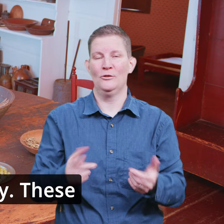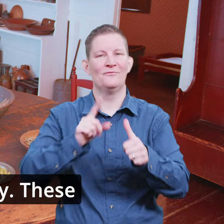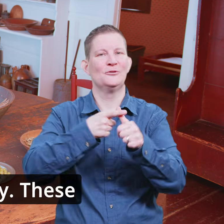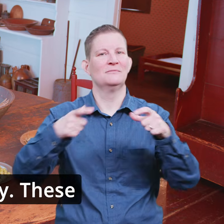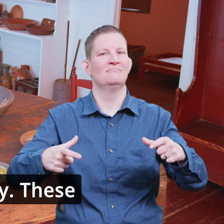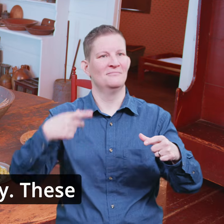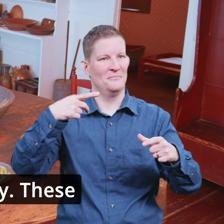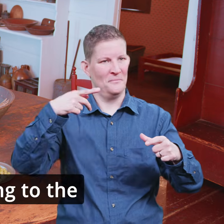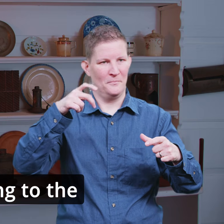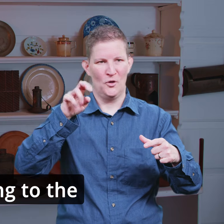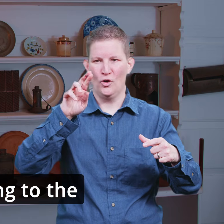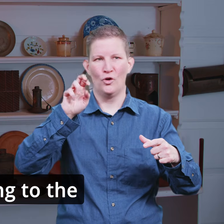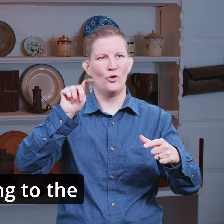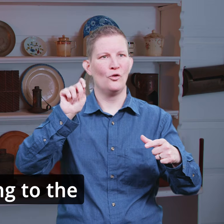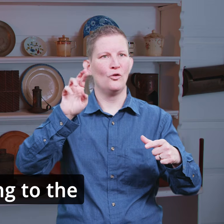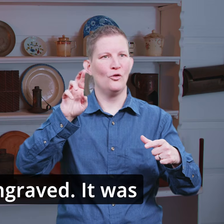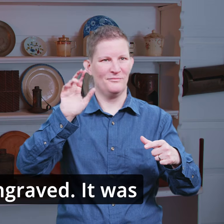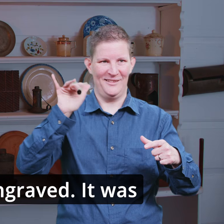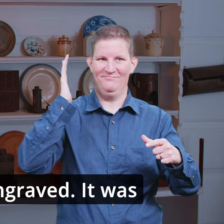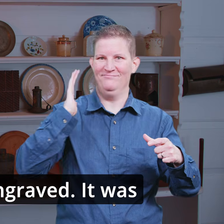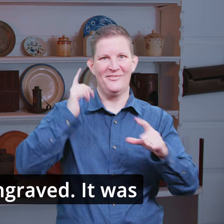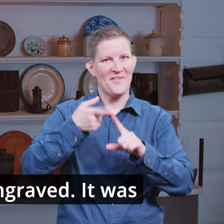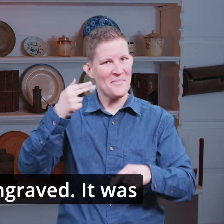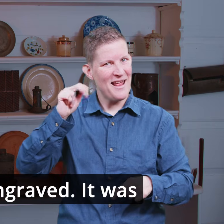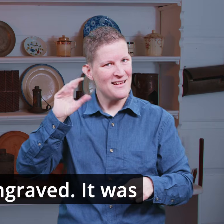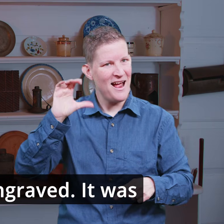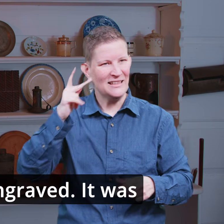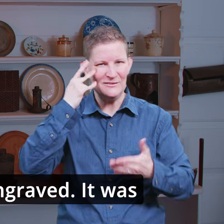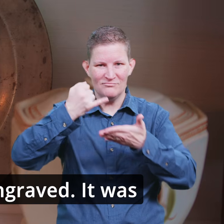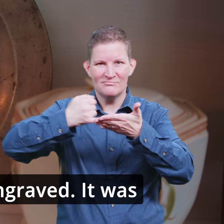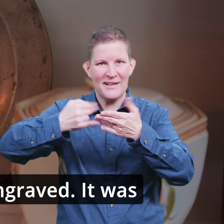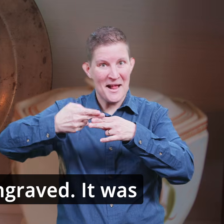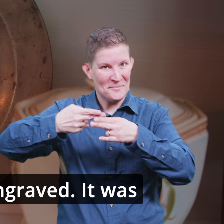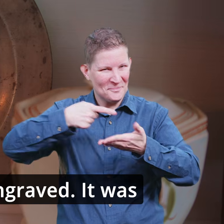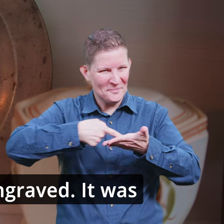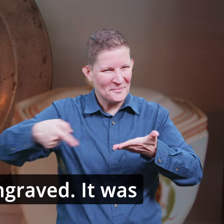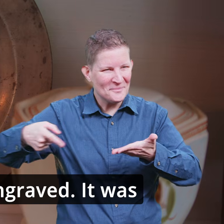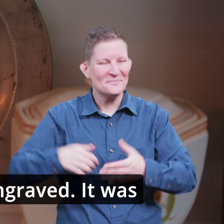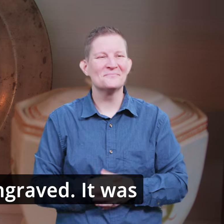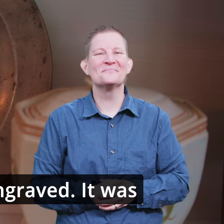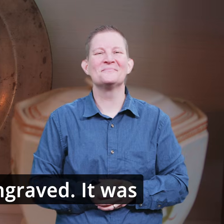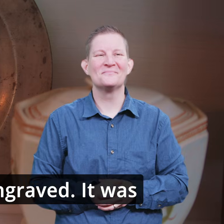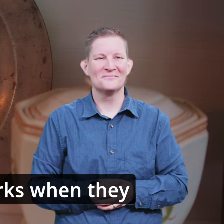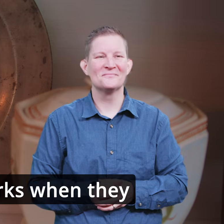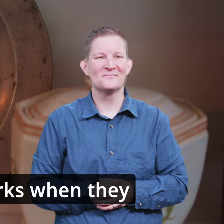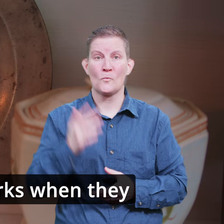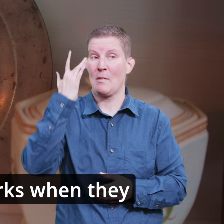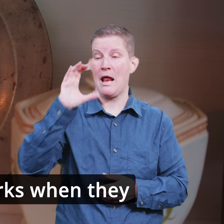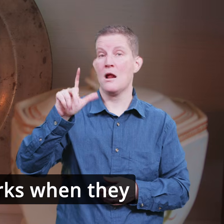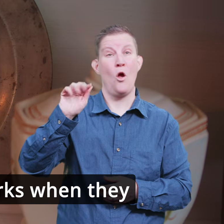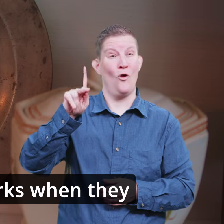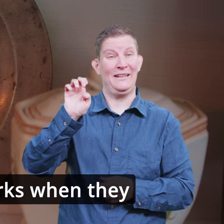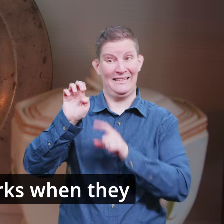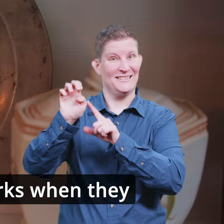family. These pewter plates belong to the Hancocks. This plate is engraved. It was a wedding gift